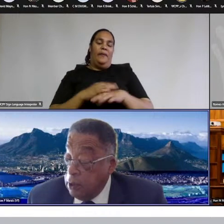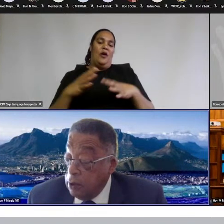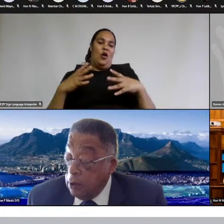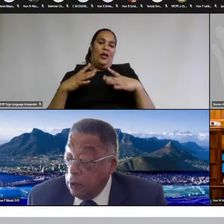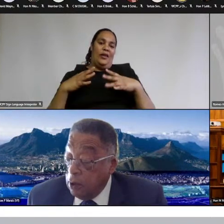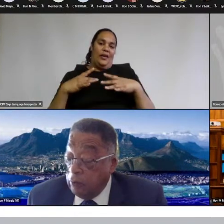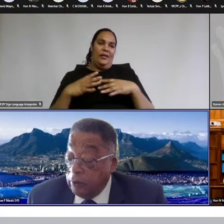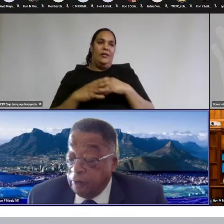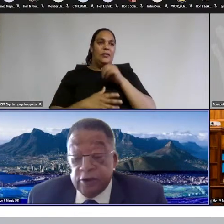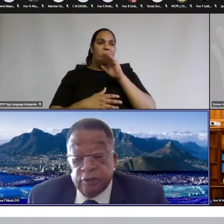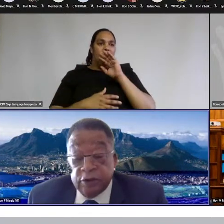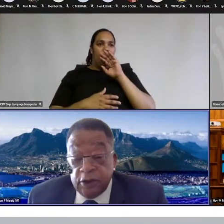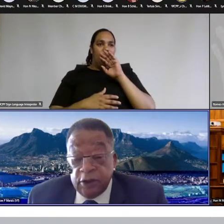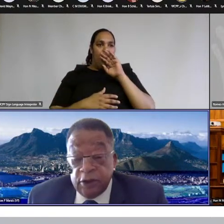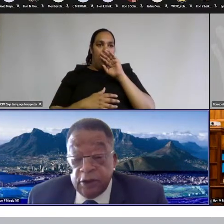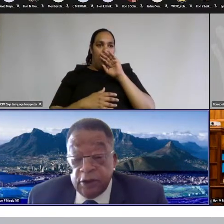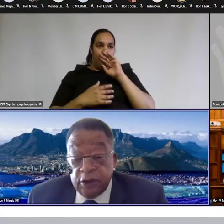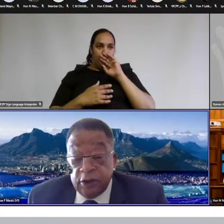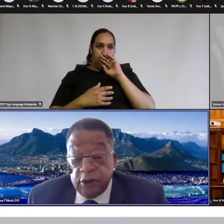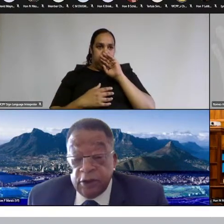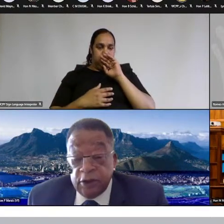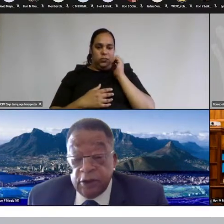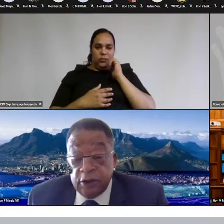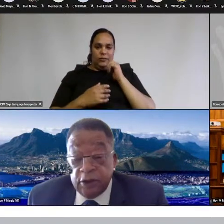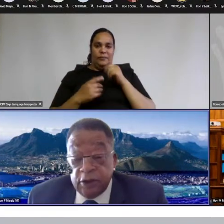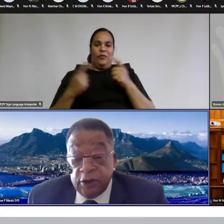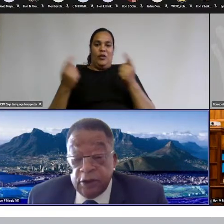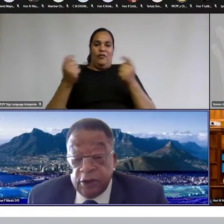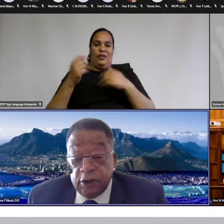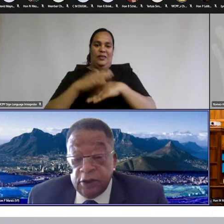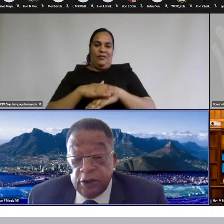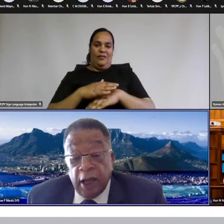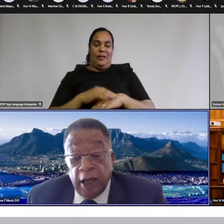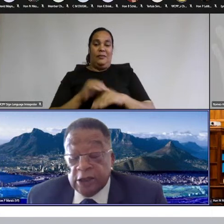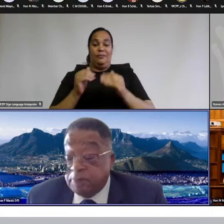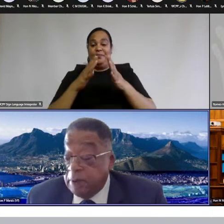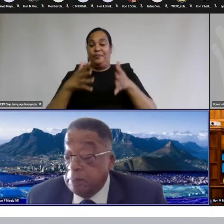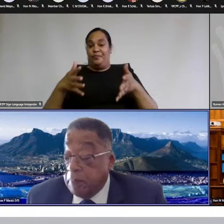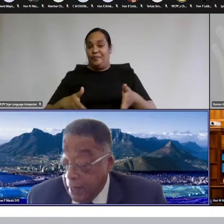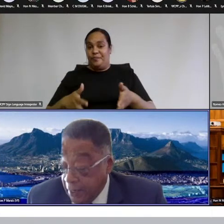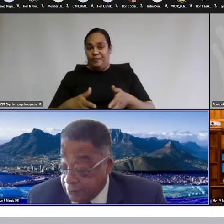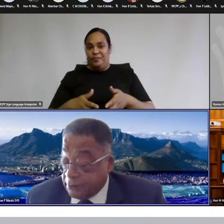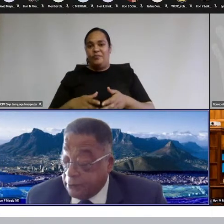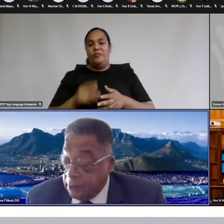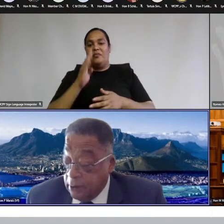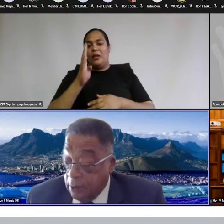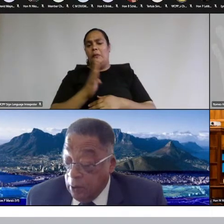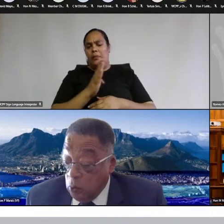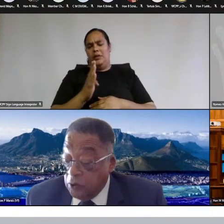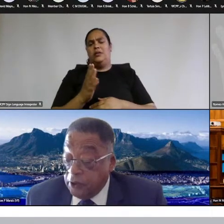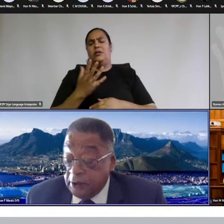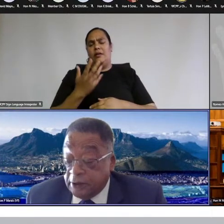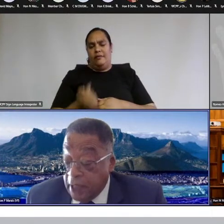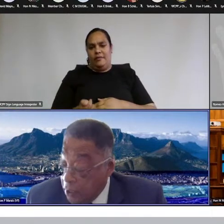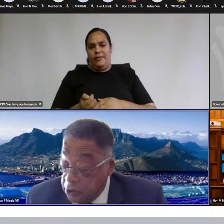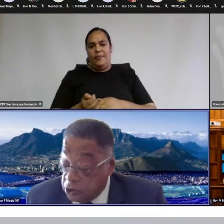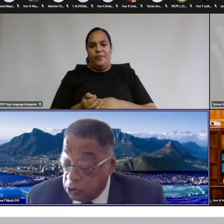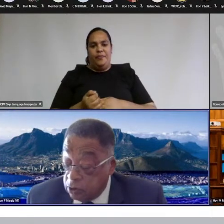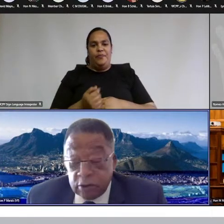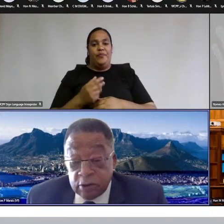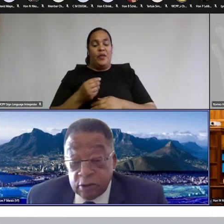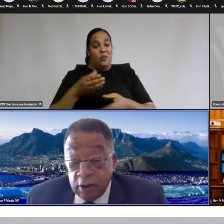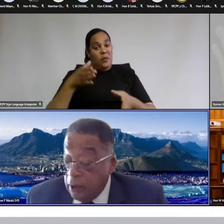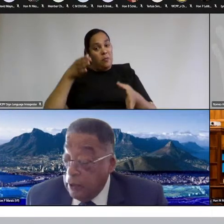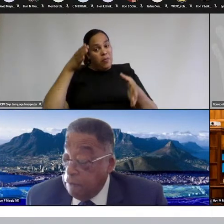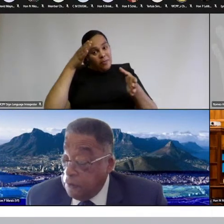holiday over the festive season. This House has been blessed with